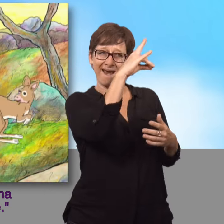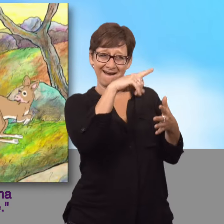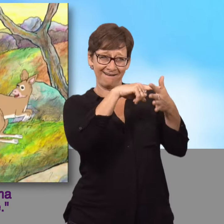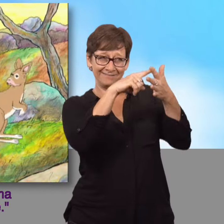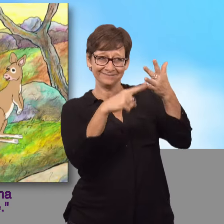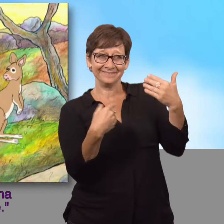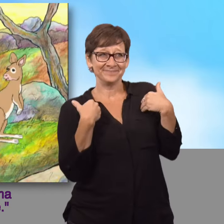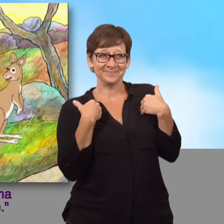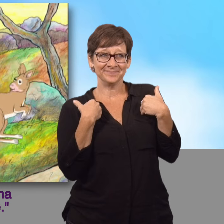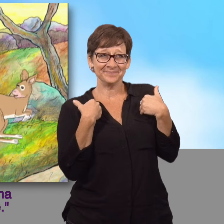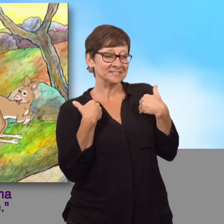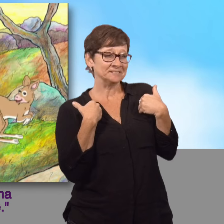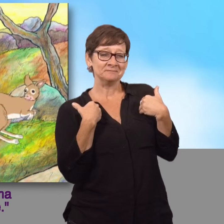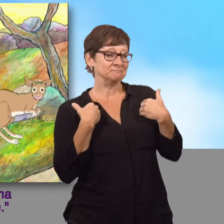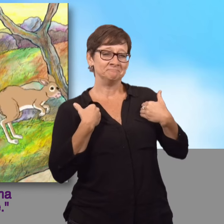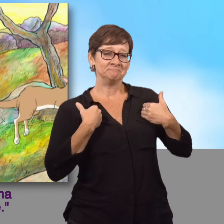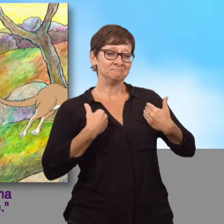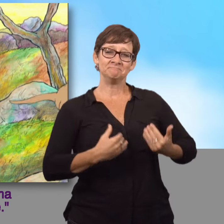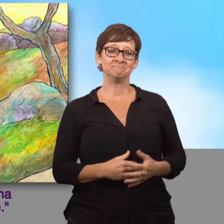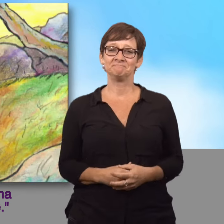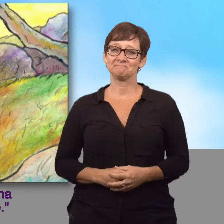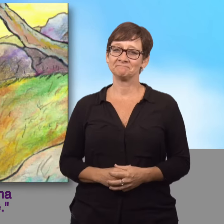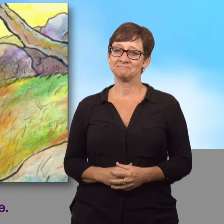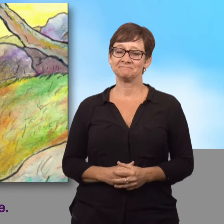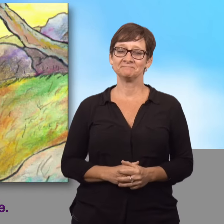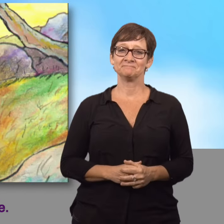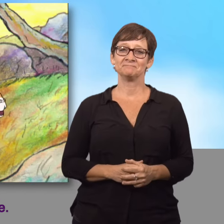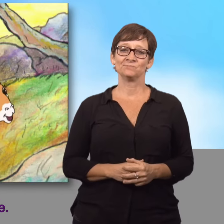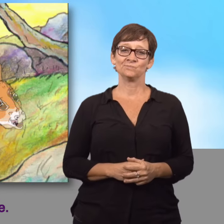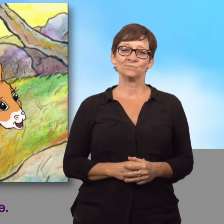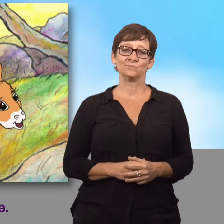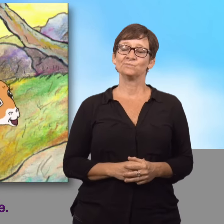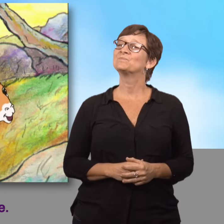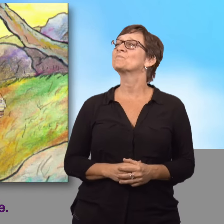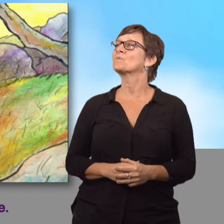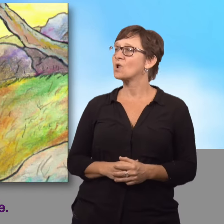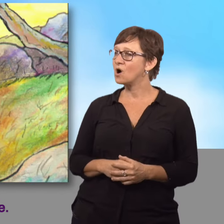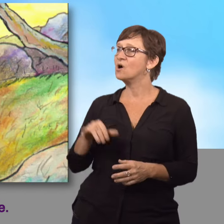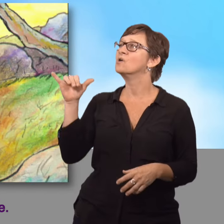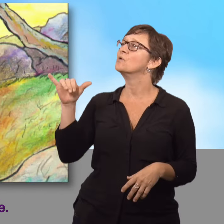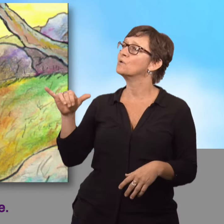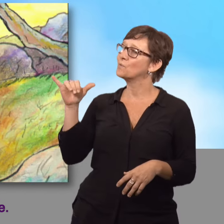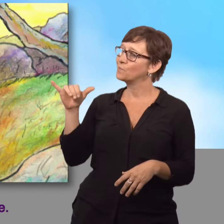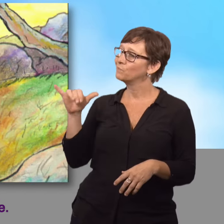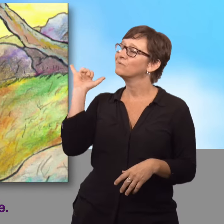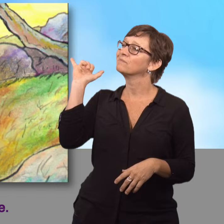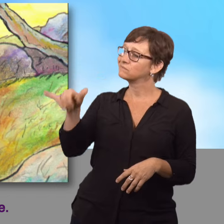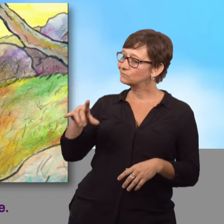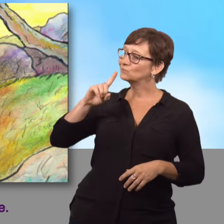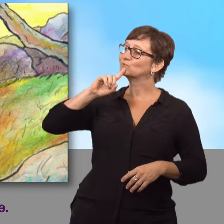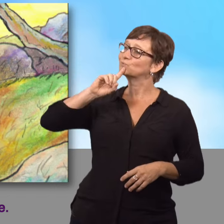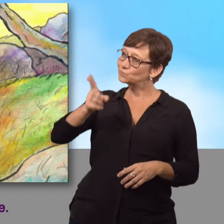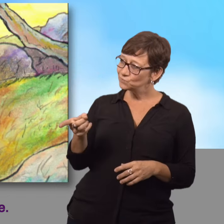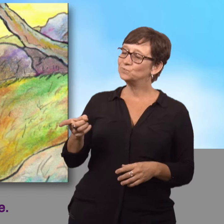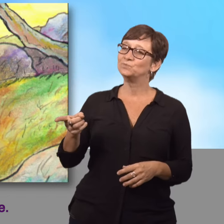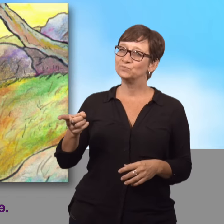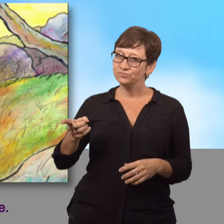is what she could be. Oh, I said, that is certainly true.